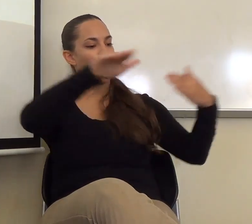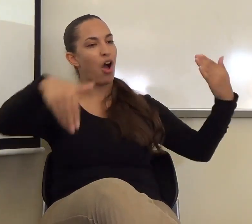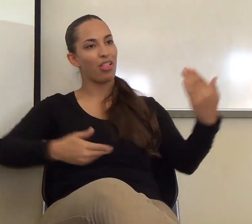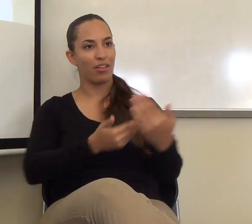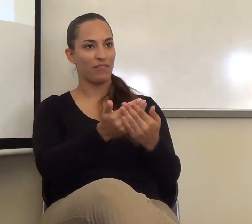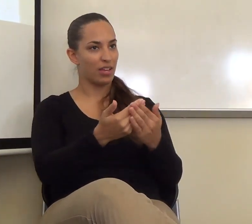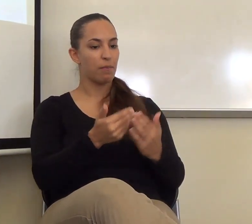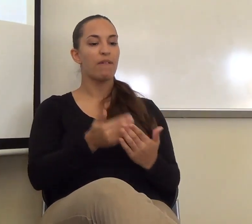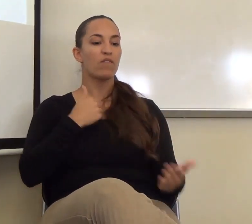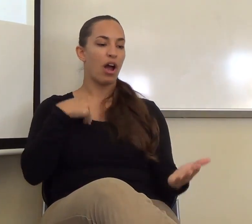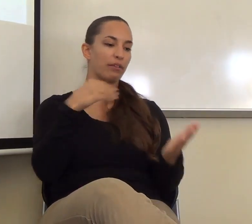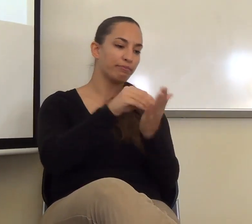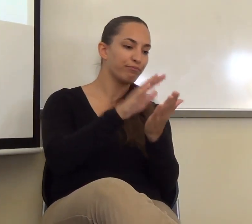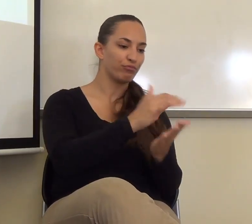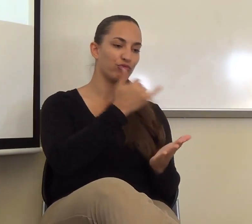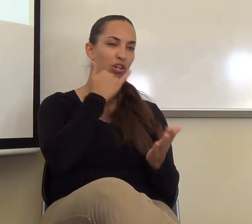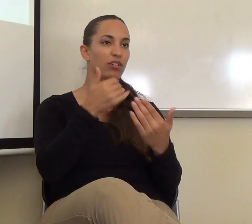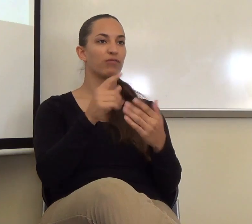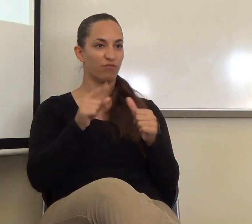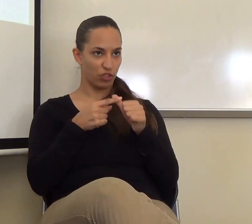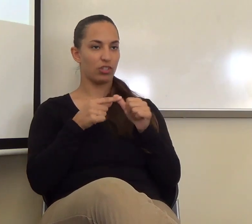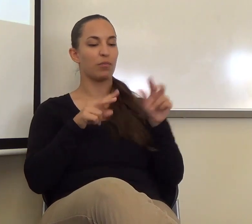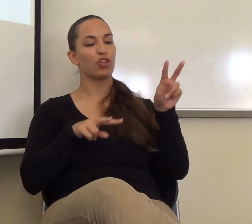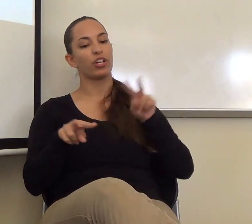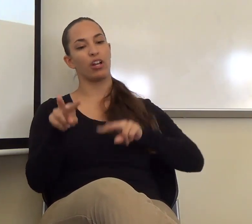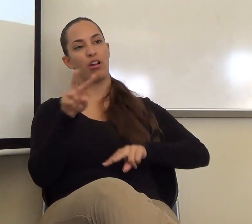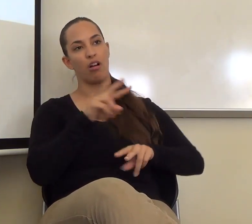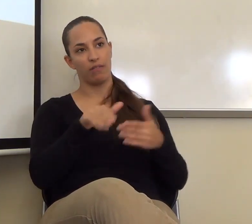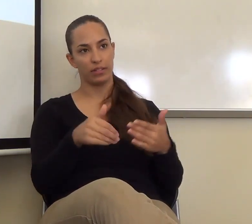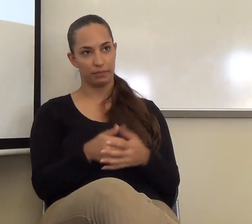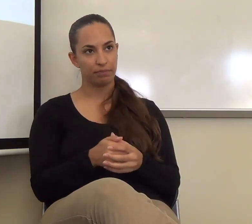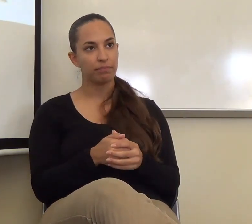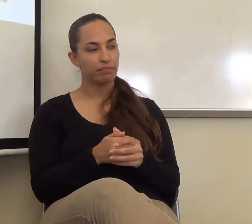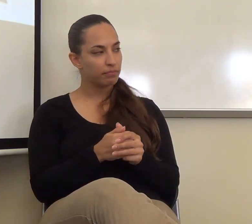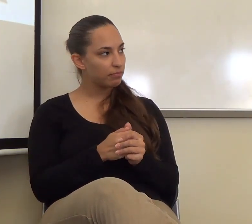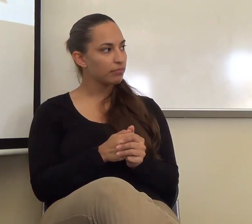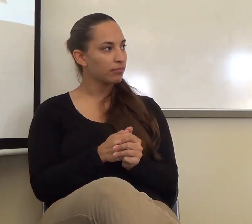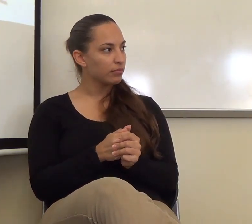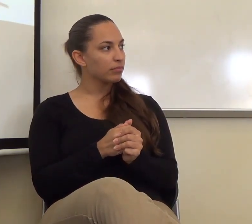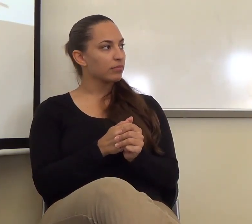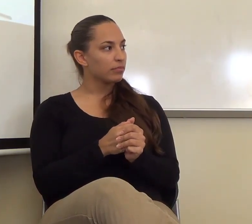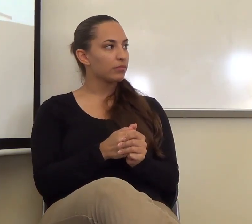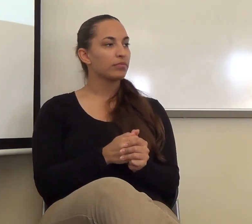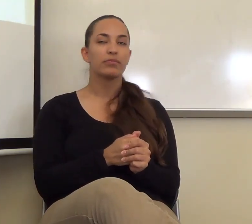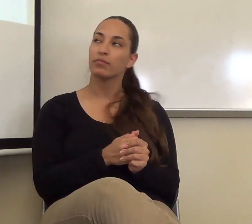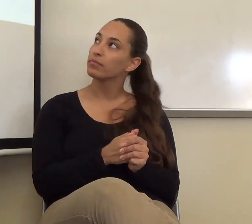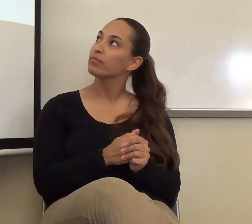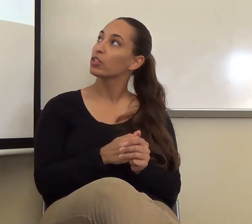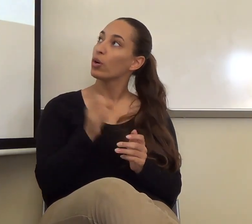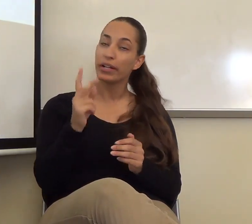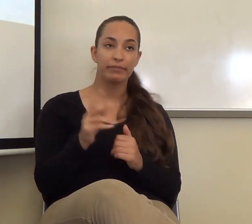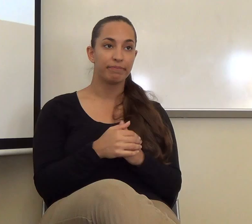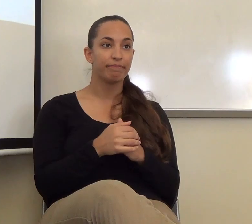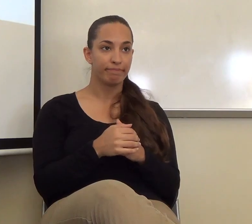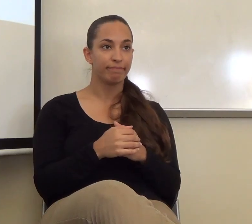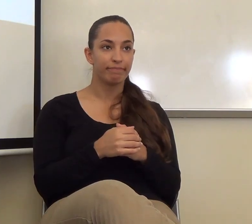mark anything. Some of it was invented, and I also saw the Right. idea of mine. Right. So Michael Faraday what? Exactly, yeah, as long as it's down